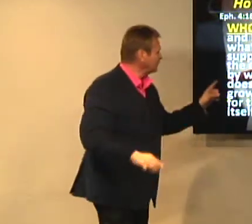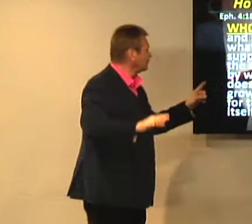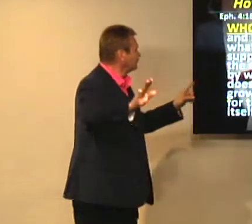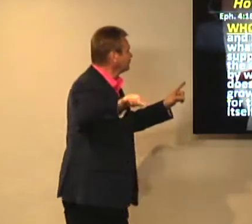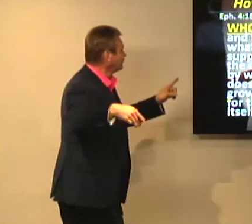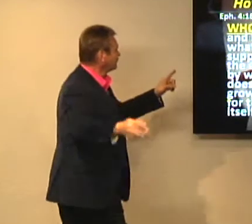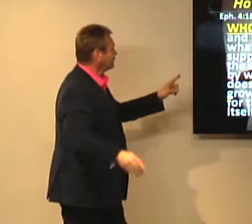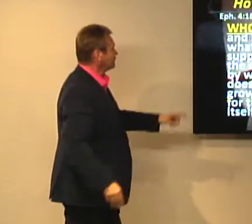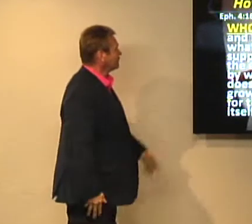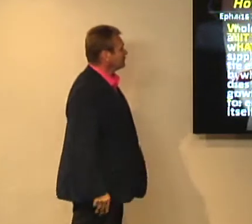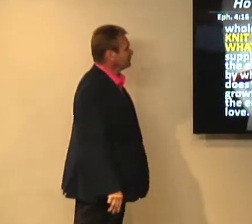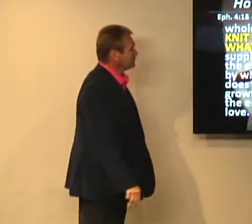through the Son of God.